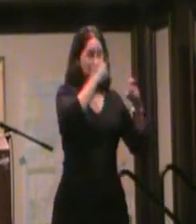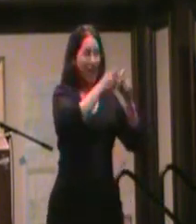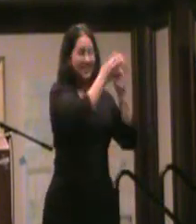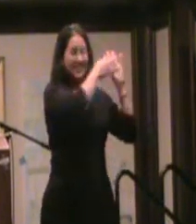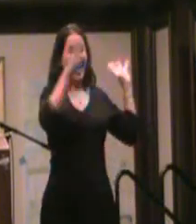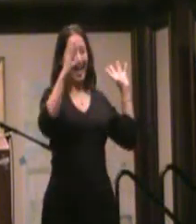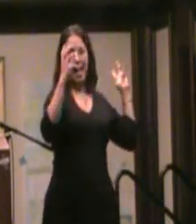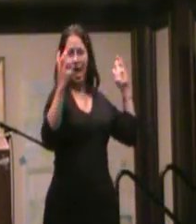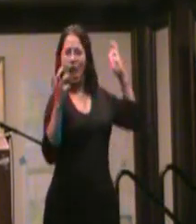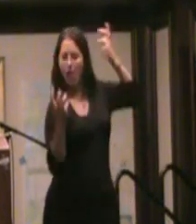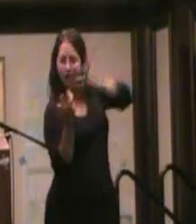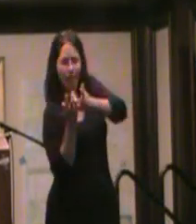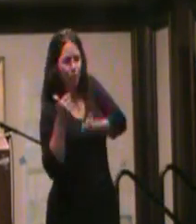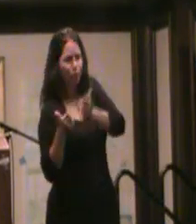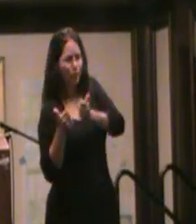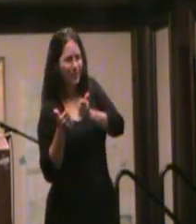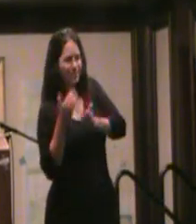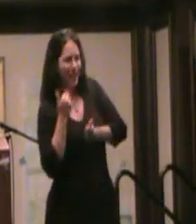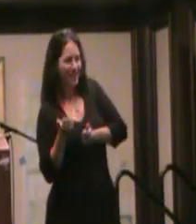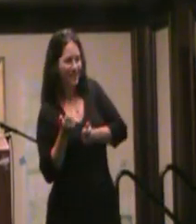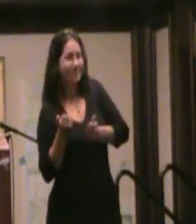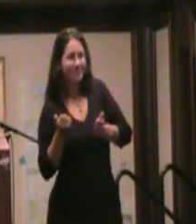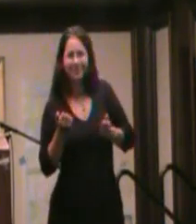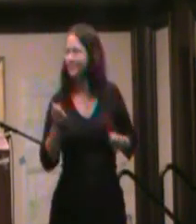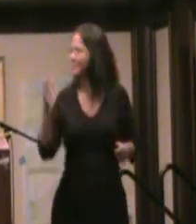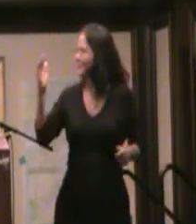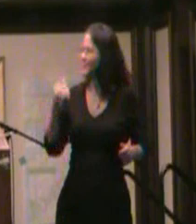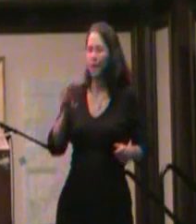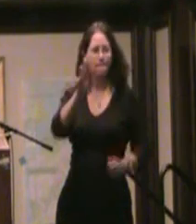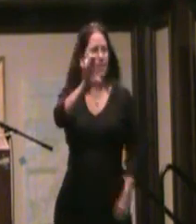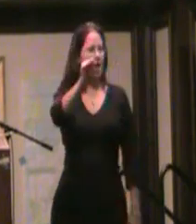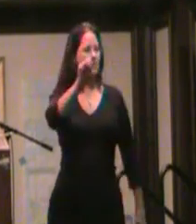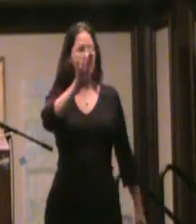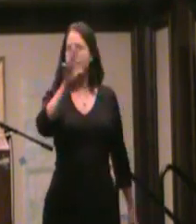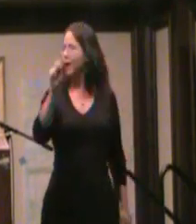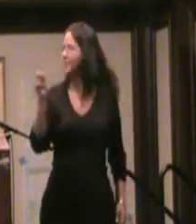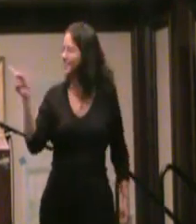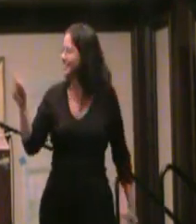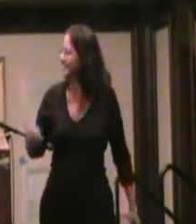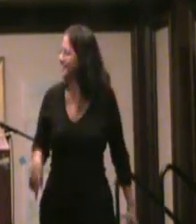can. And finally, 5 words for bus.